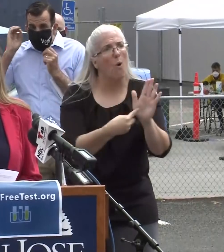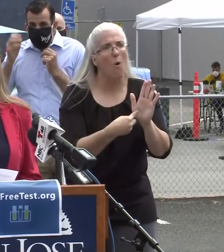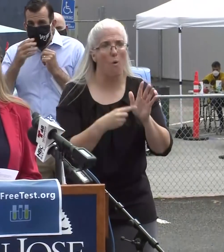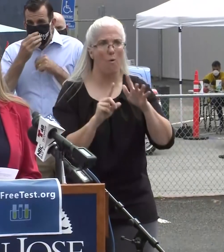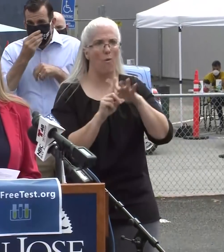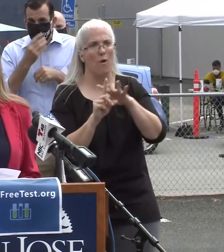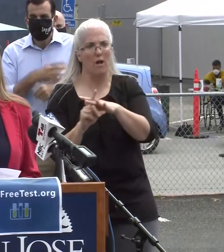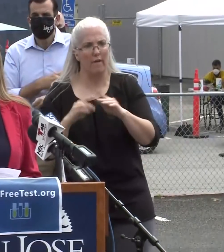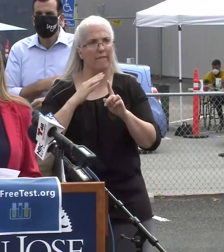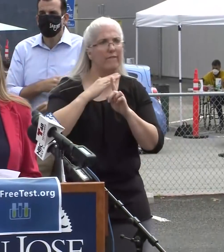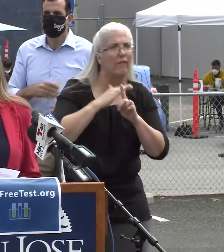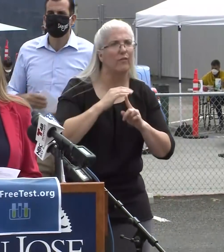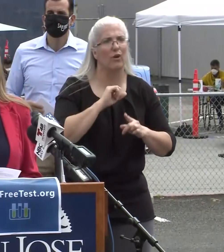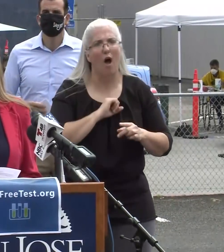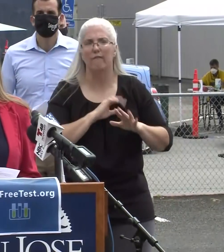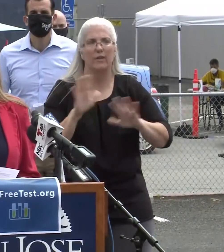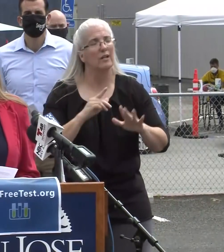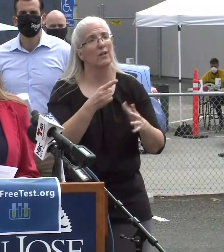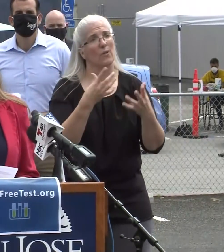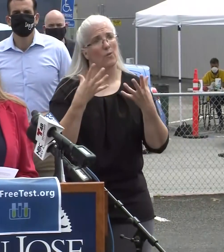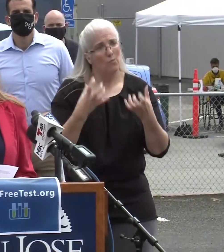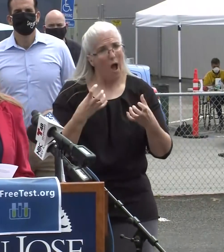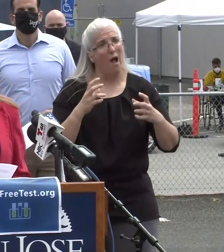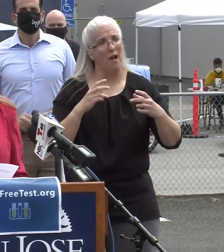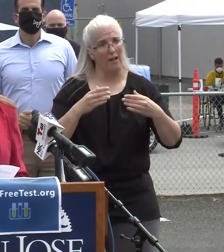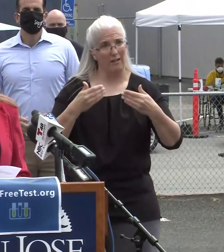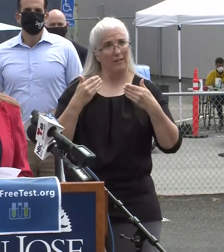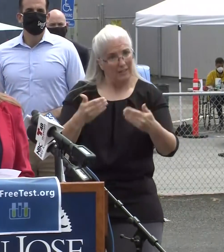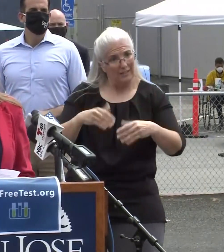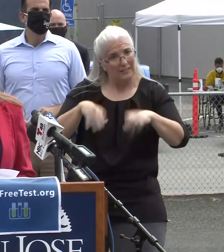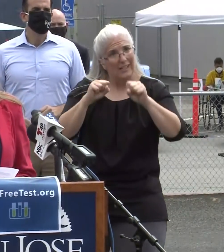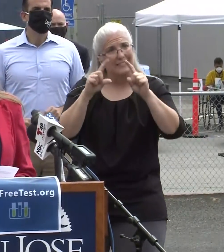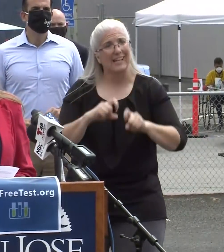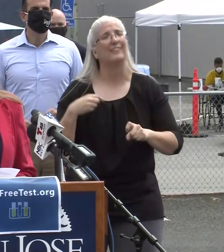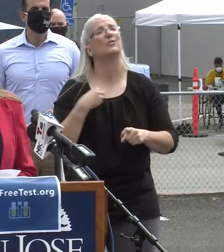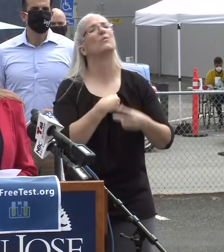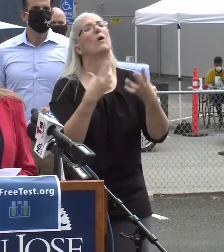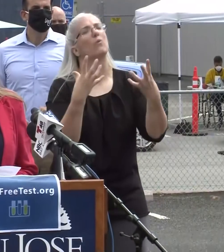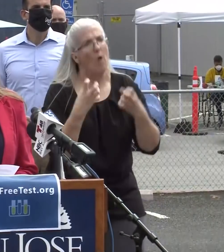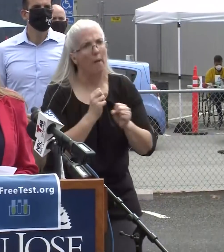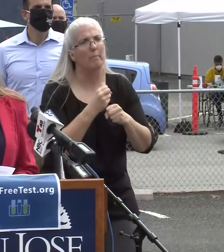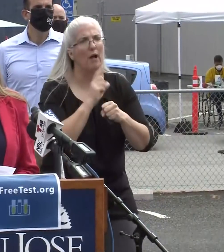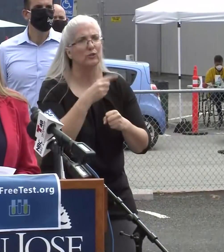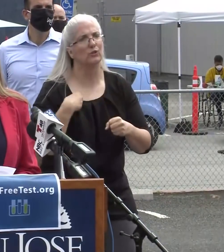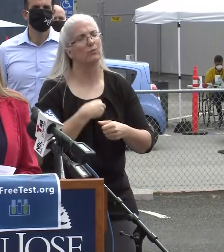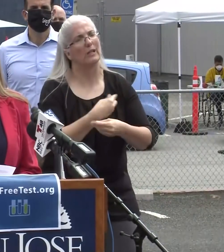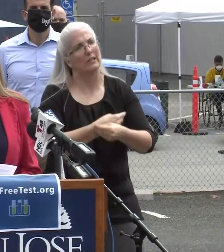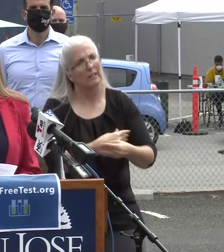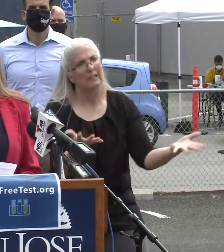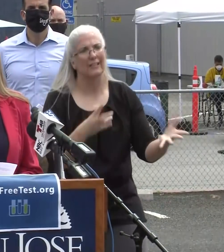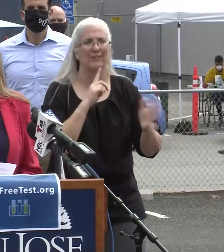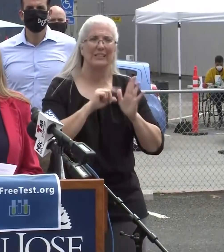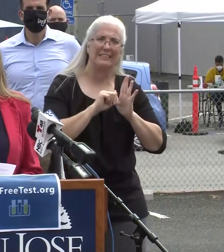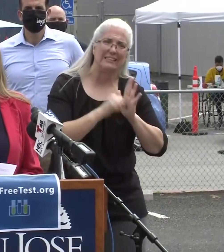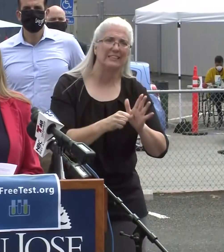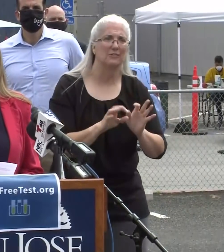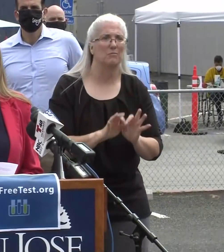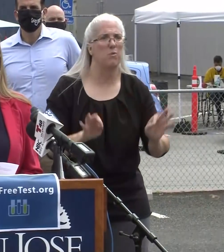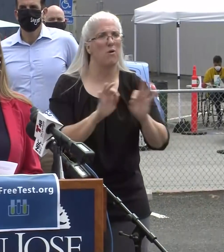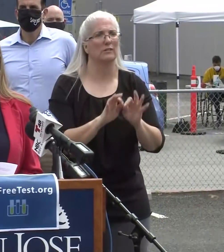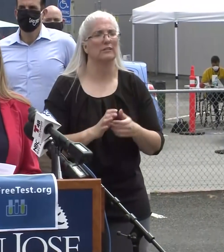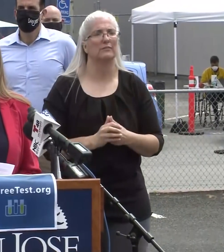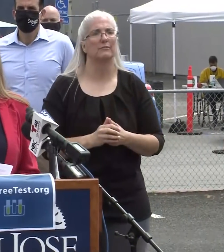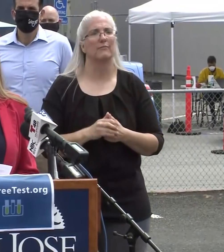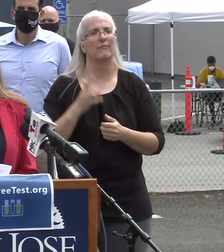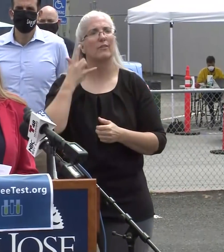symptoms, and we want people to get tested. It's so important that you do. The state of California is an incredible partner.